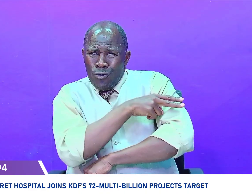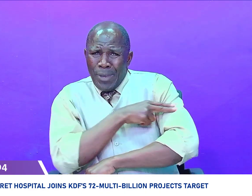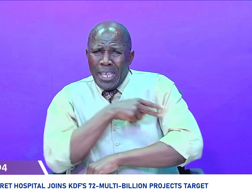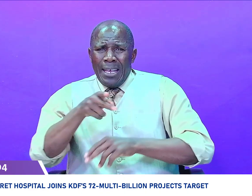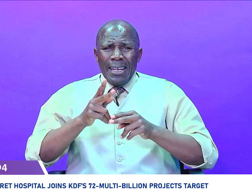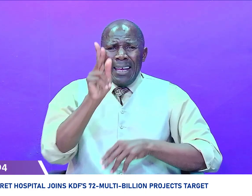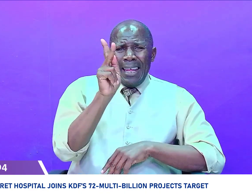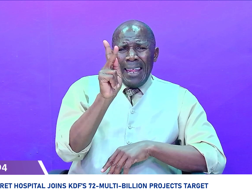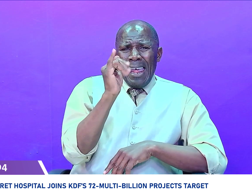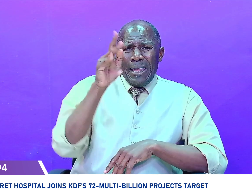Kiplombe, Eldoret,